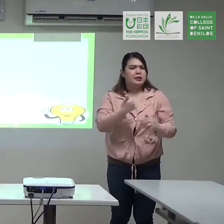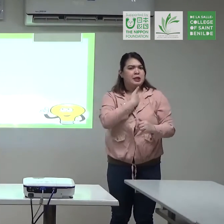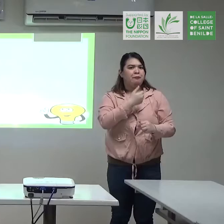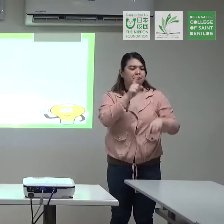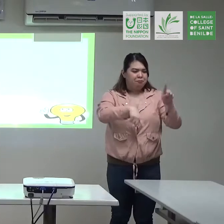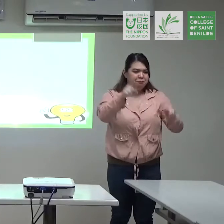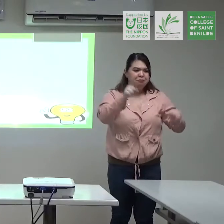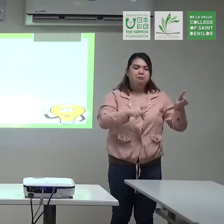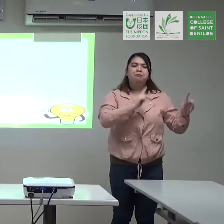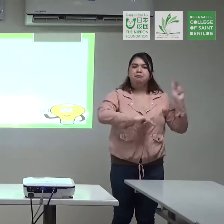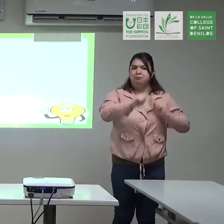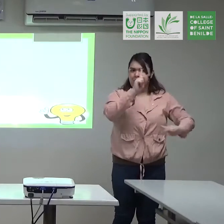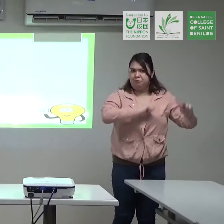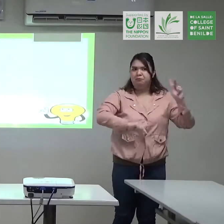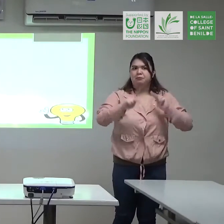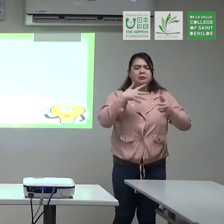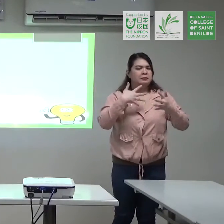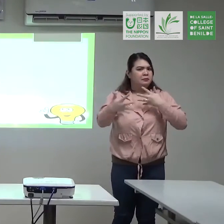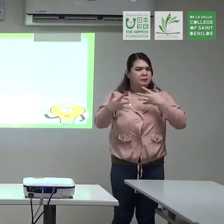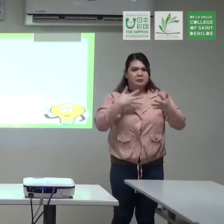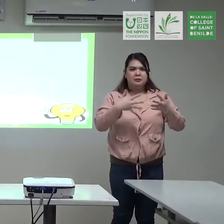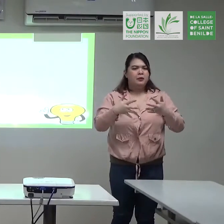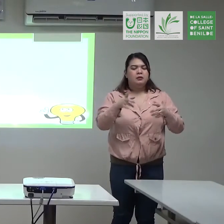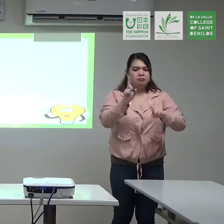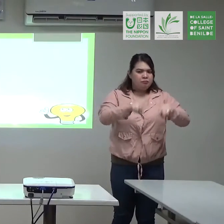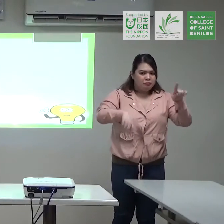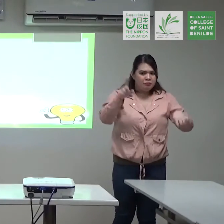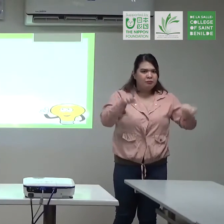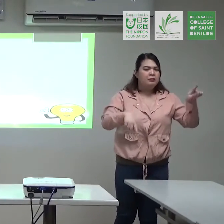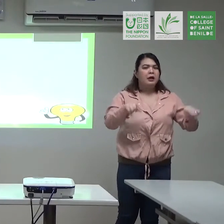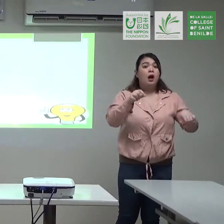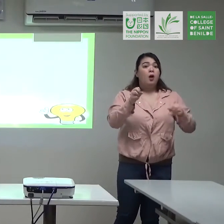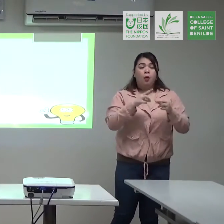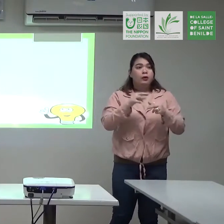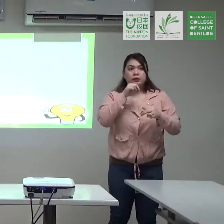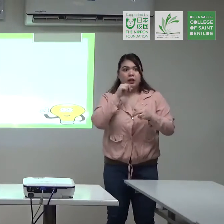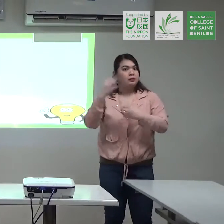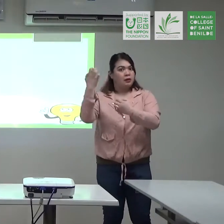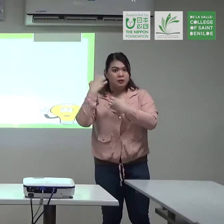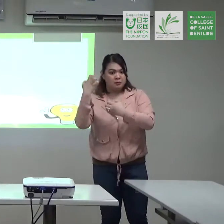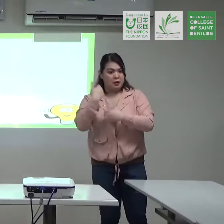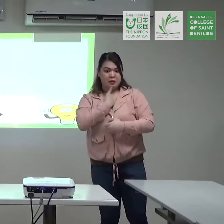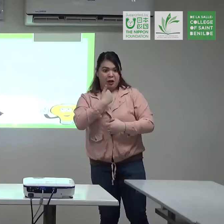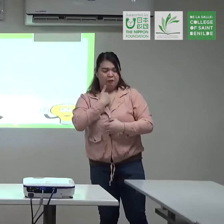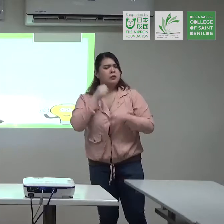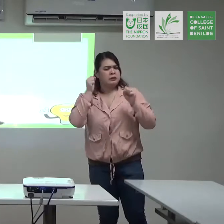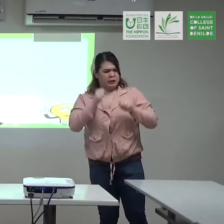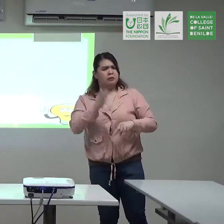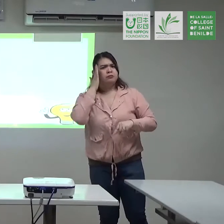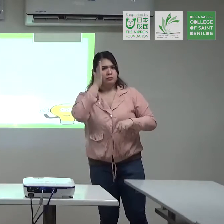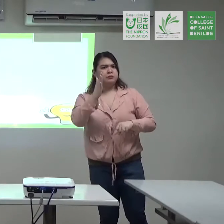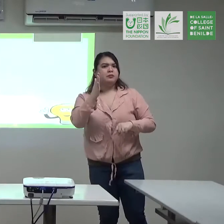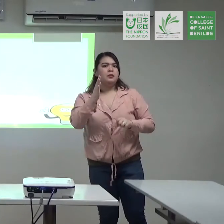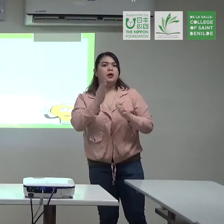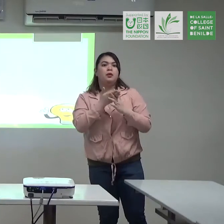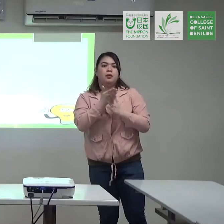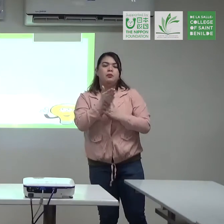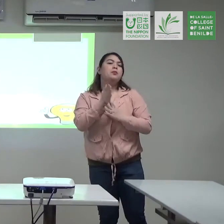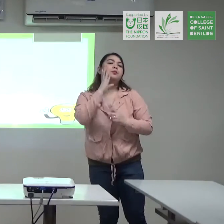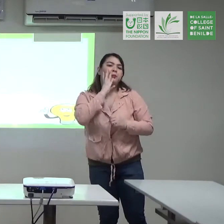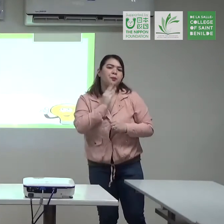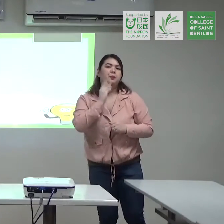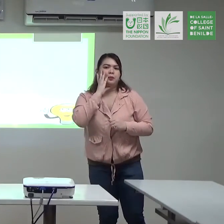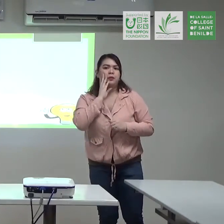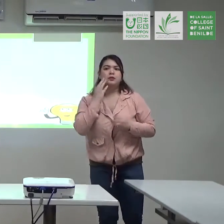performance. Even if their outcome is not what they had hoped, they can still learn from the experience. So it's